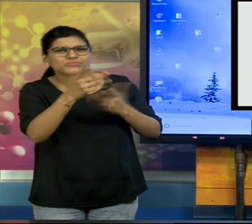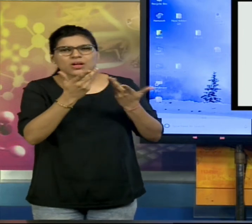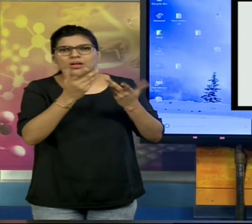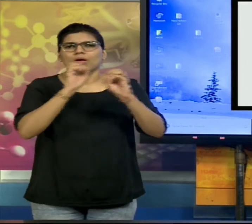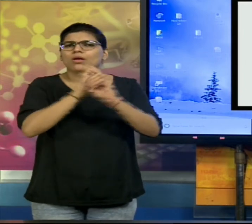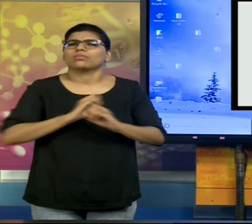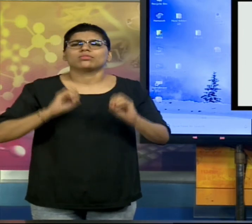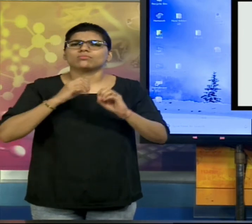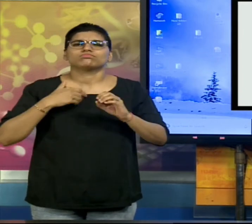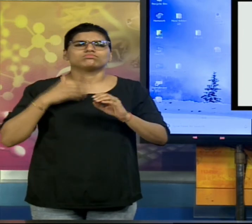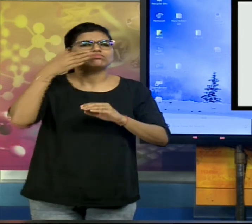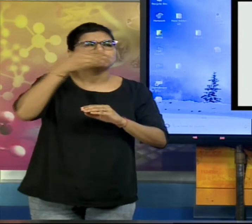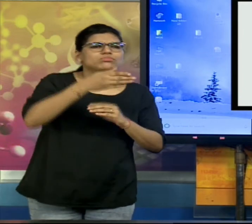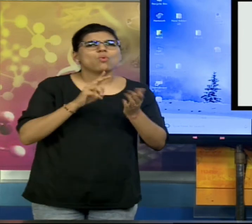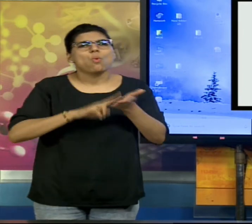We need to ask